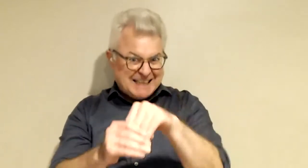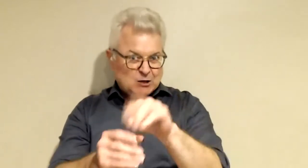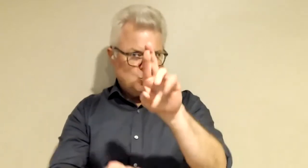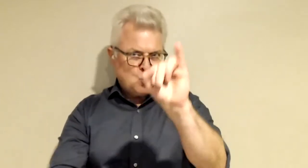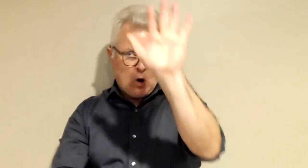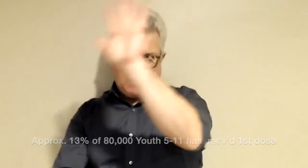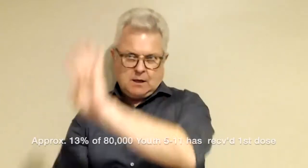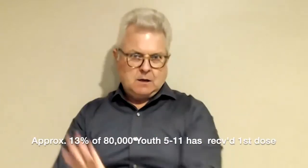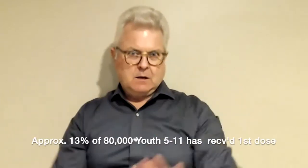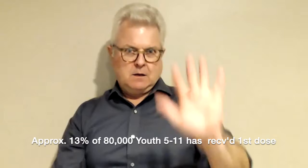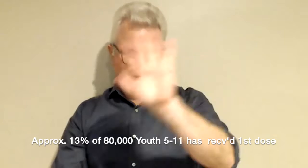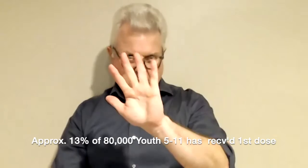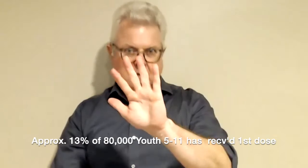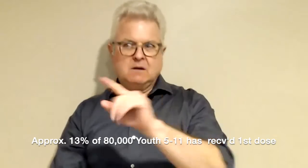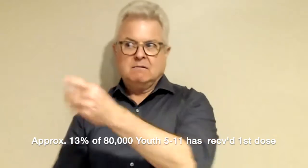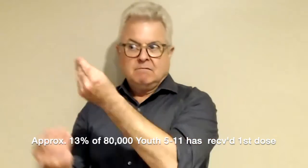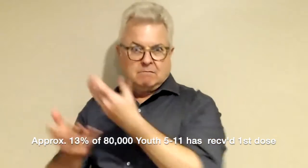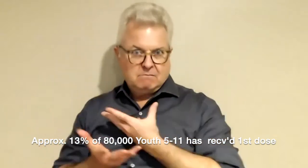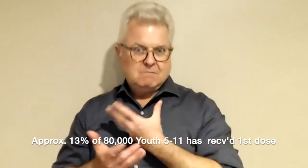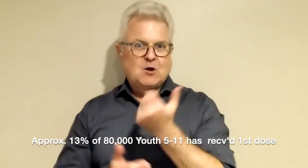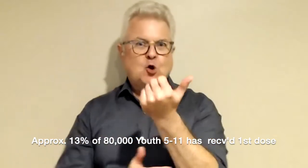of 5 through 11 in the state of Rhode Island.